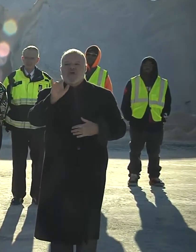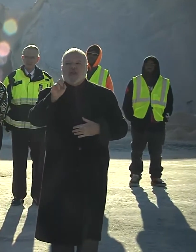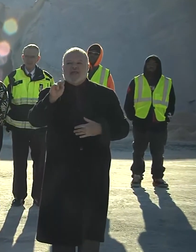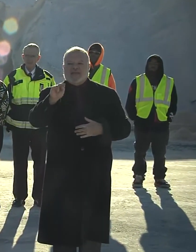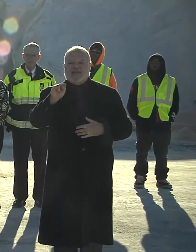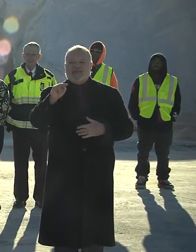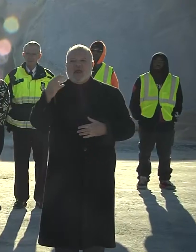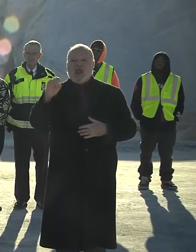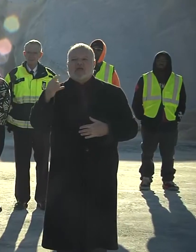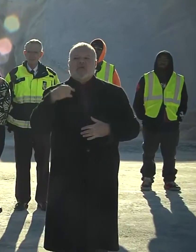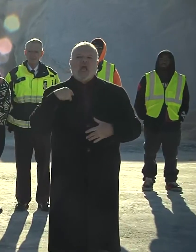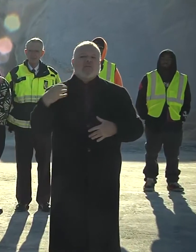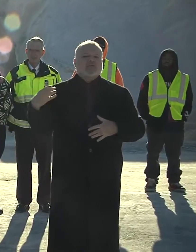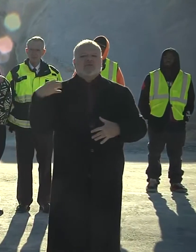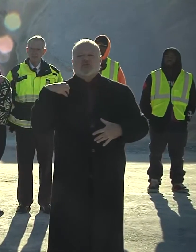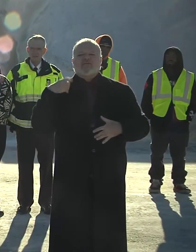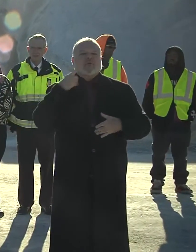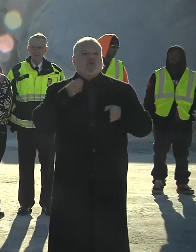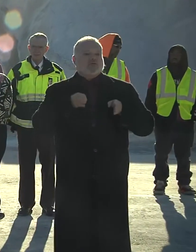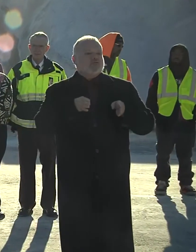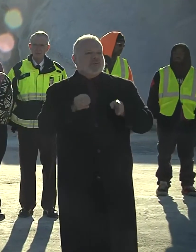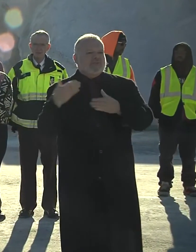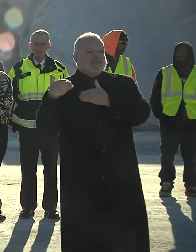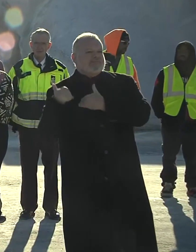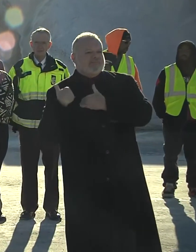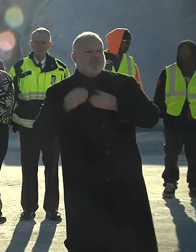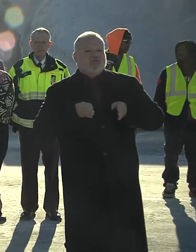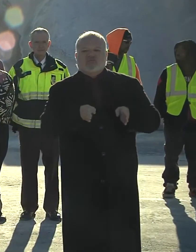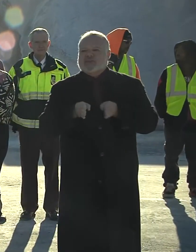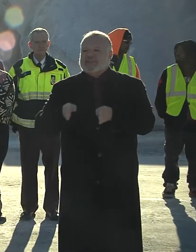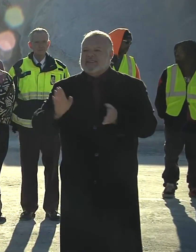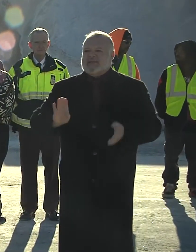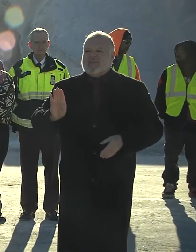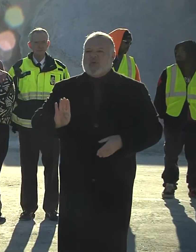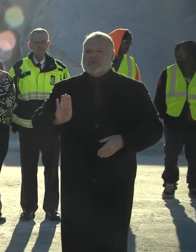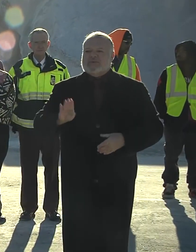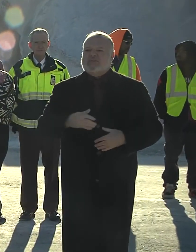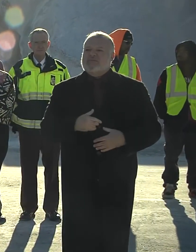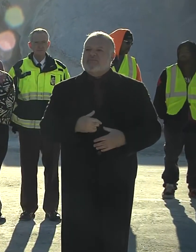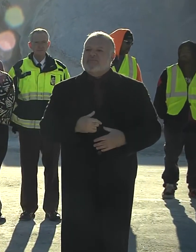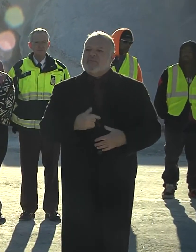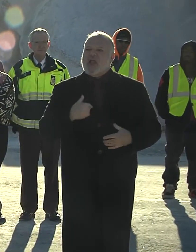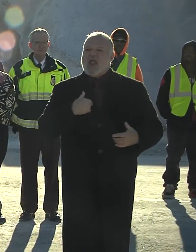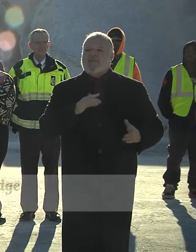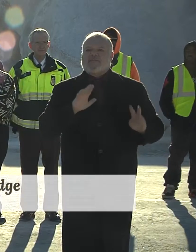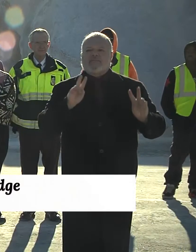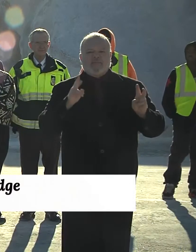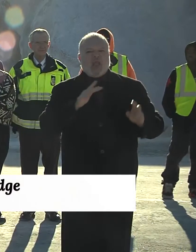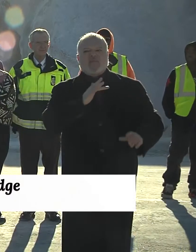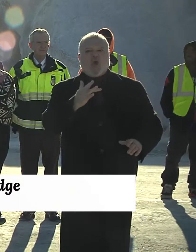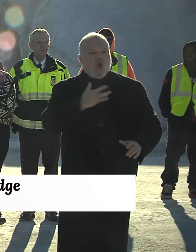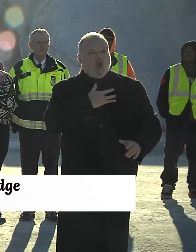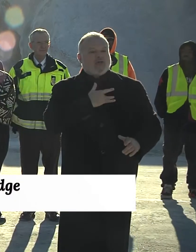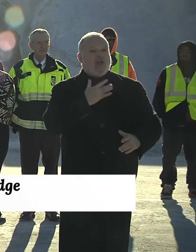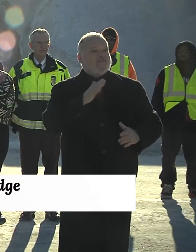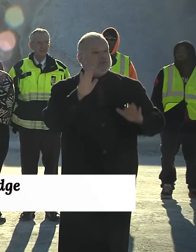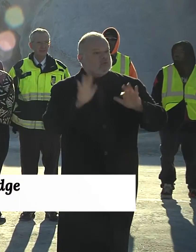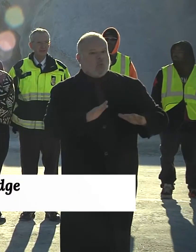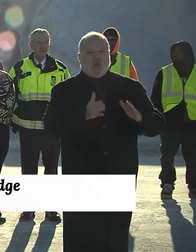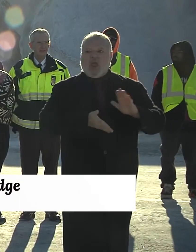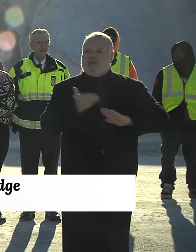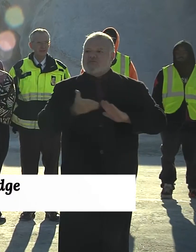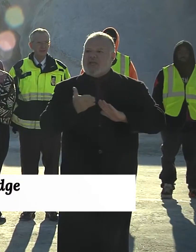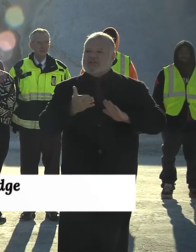Chief of Streets. So we're standing here in the heart of the city's snow operations at 400 Frontage